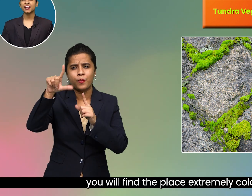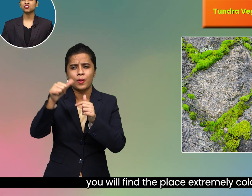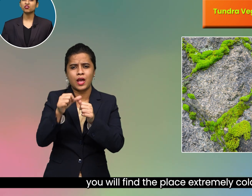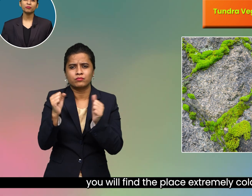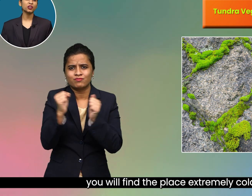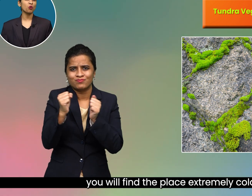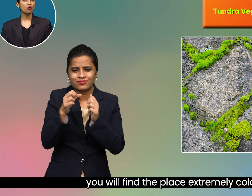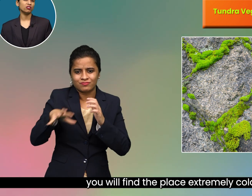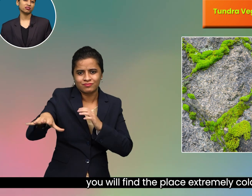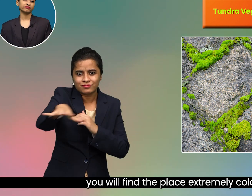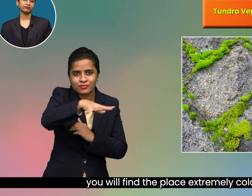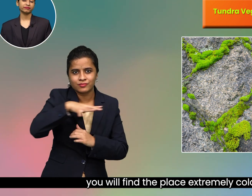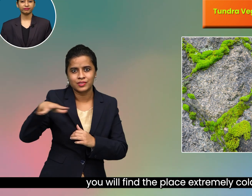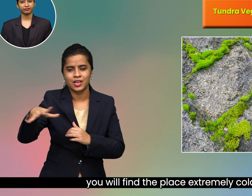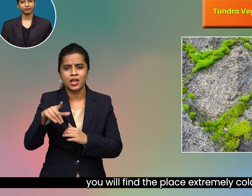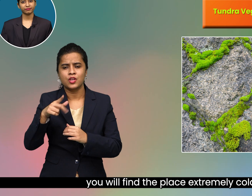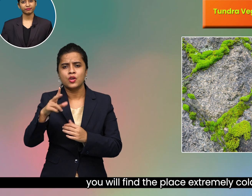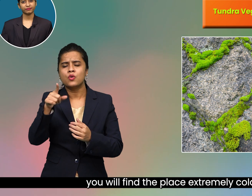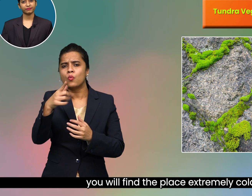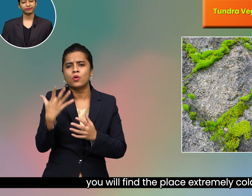place extremely cold.